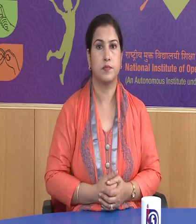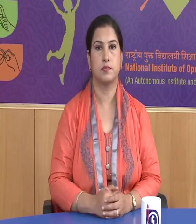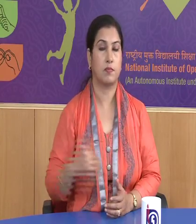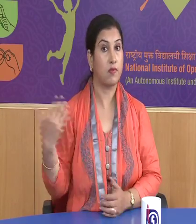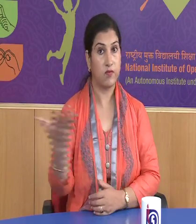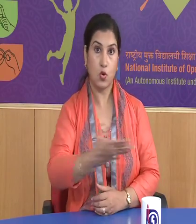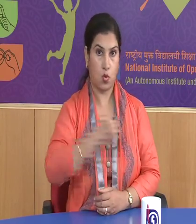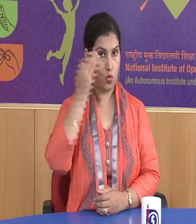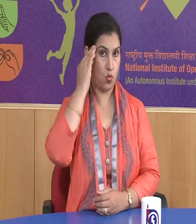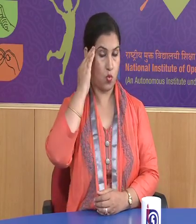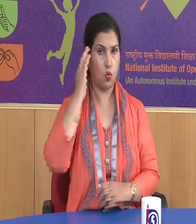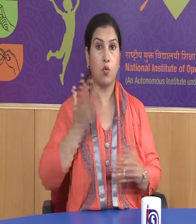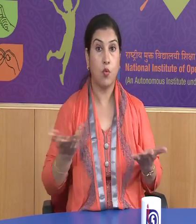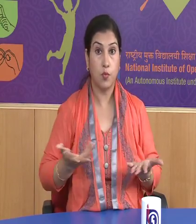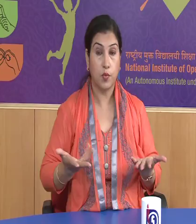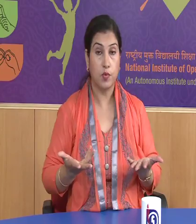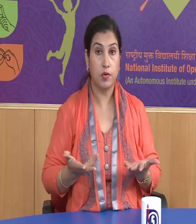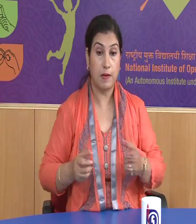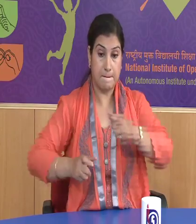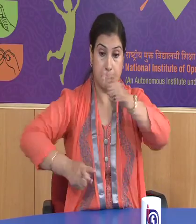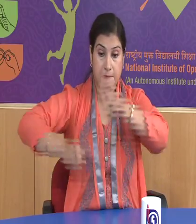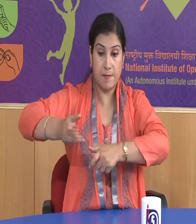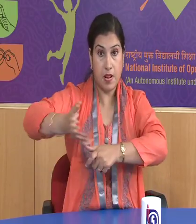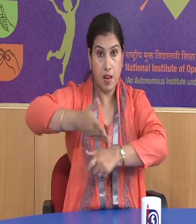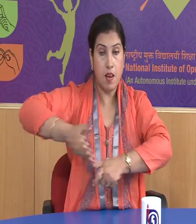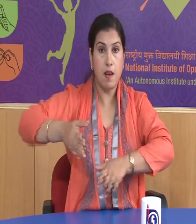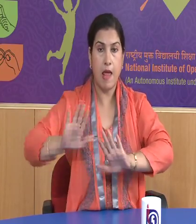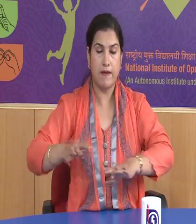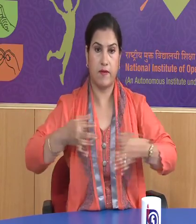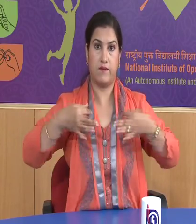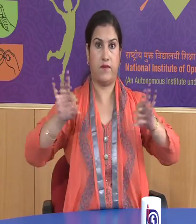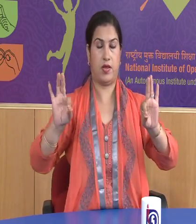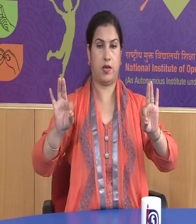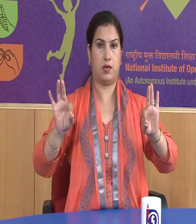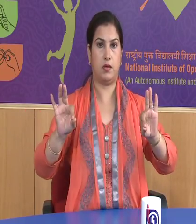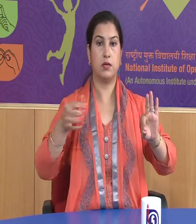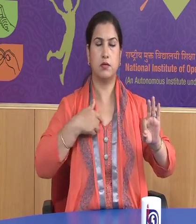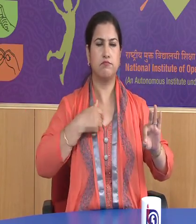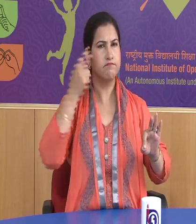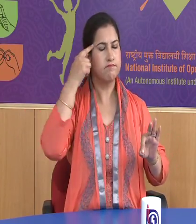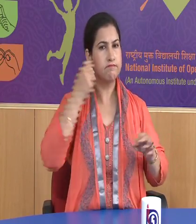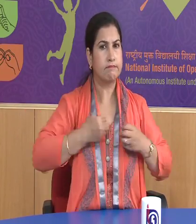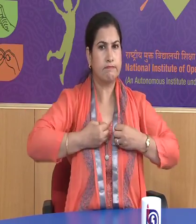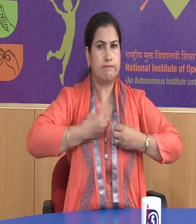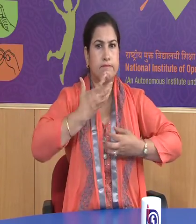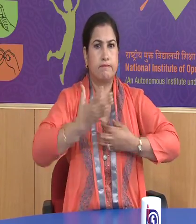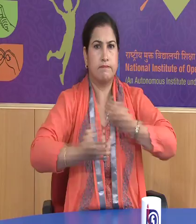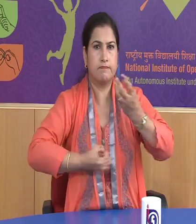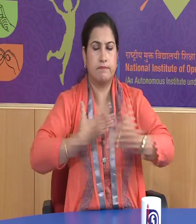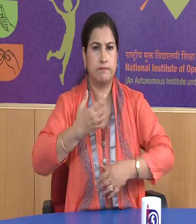We know that people have the freedom to express their opinions in a